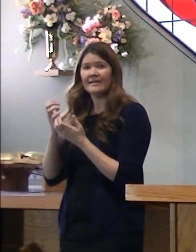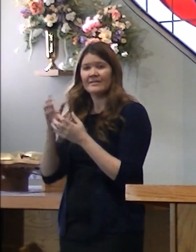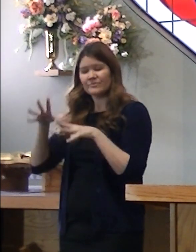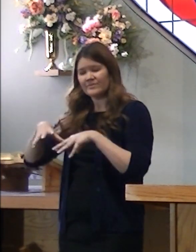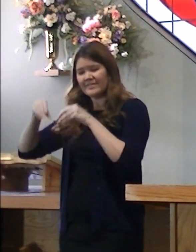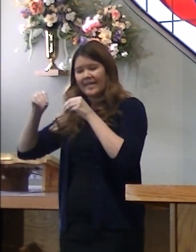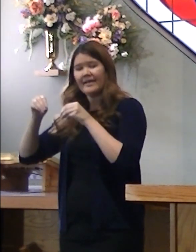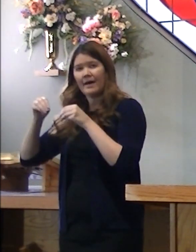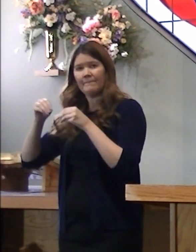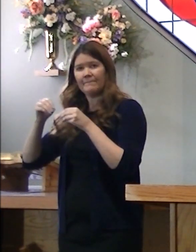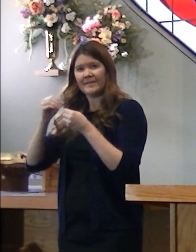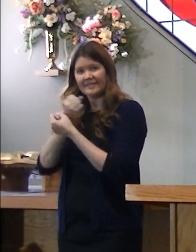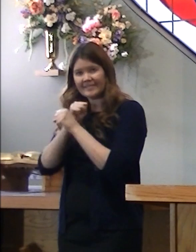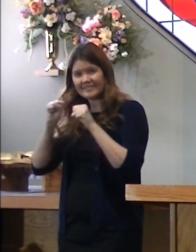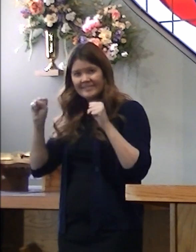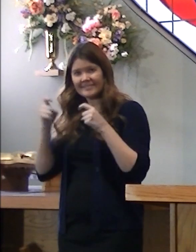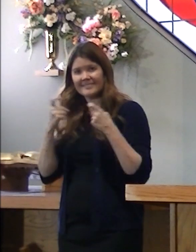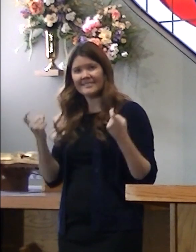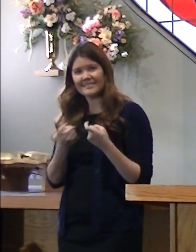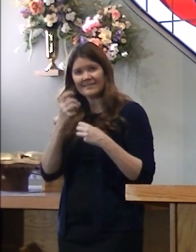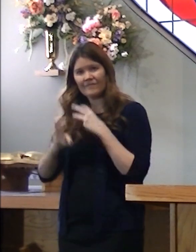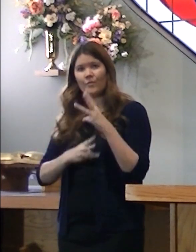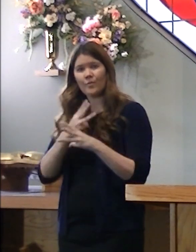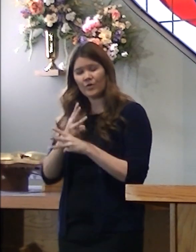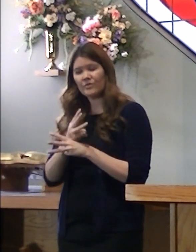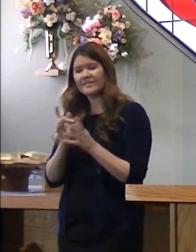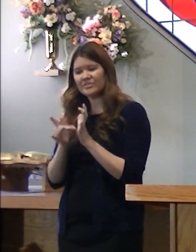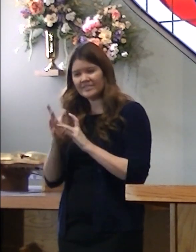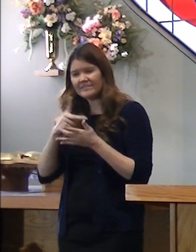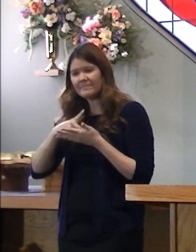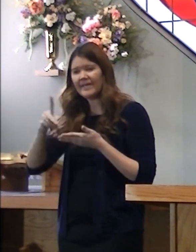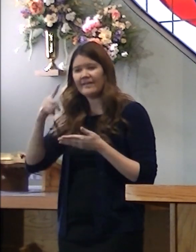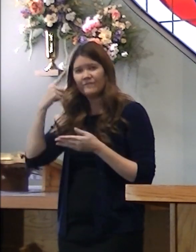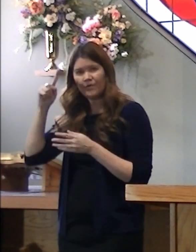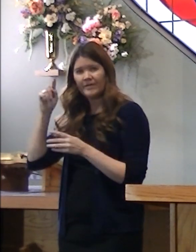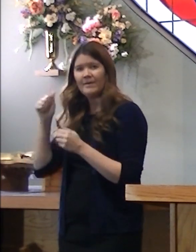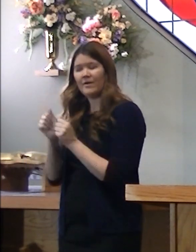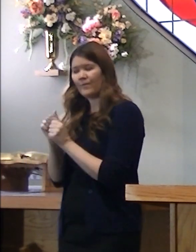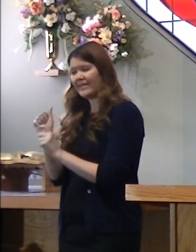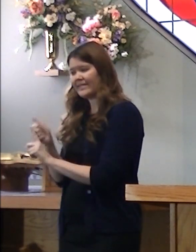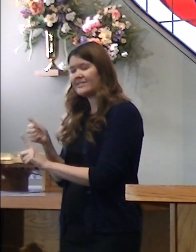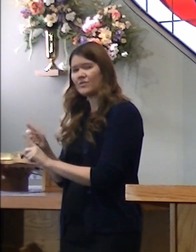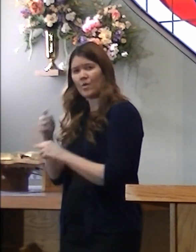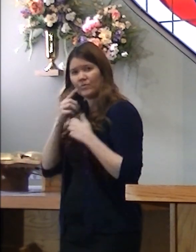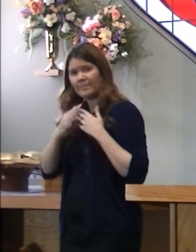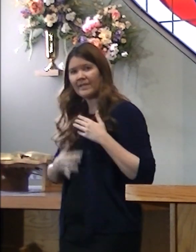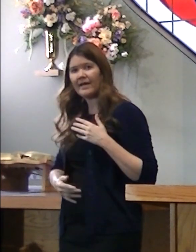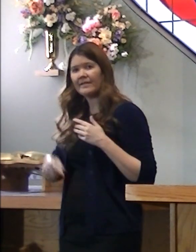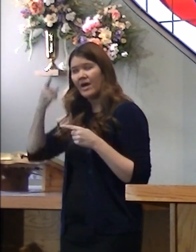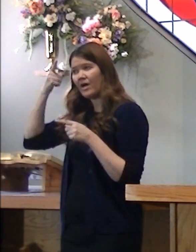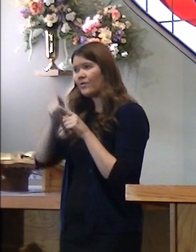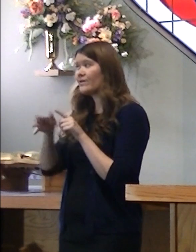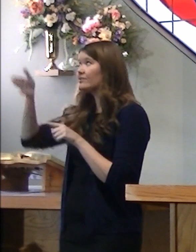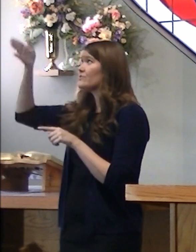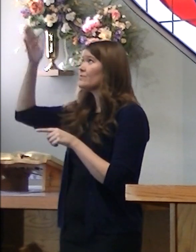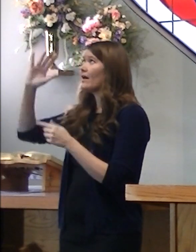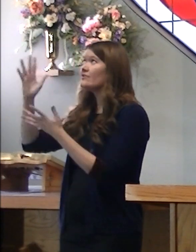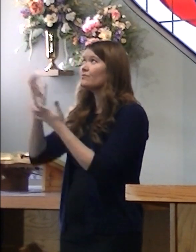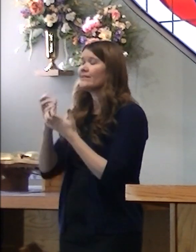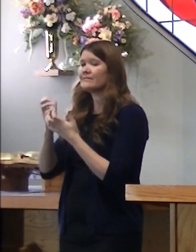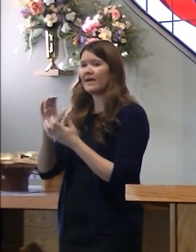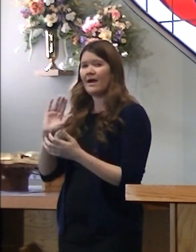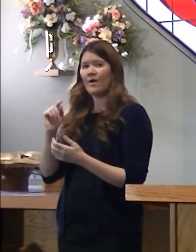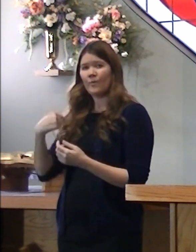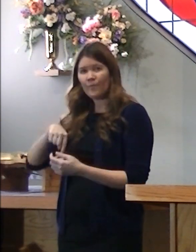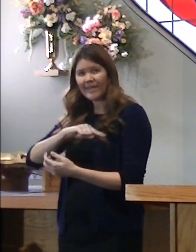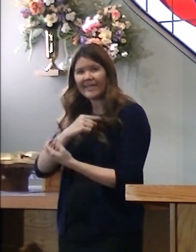sins of the world and pay for them with his own blood. According to the Father's will, our salvation is then